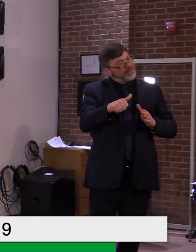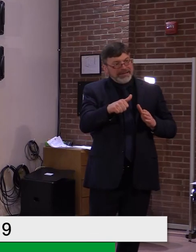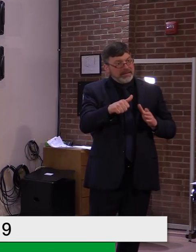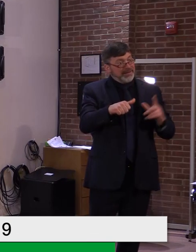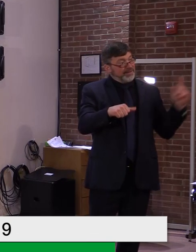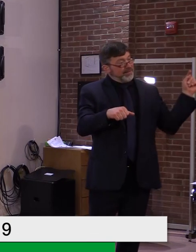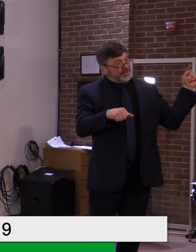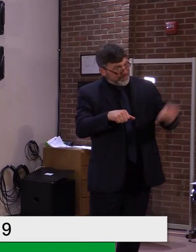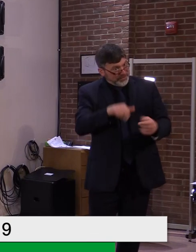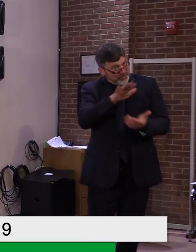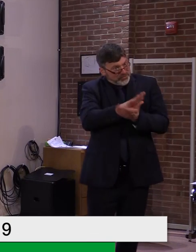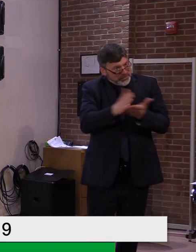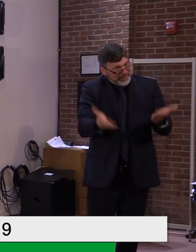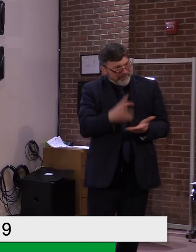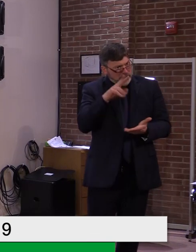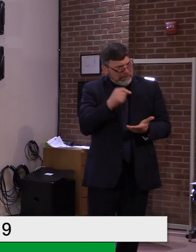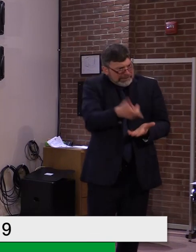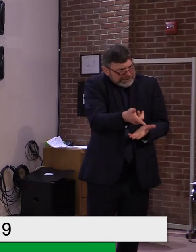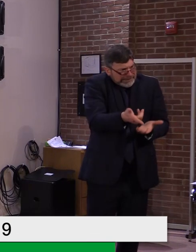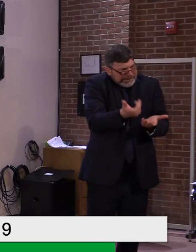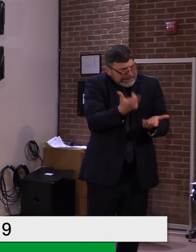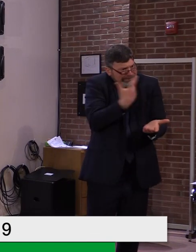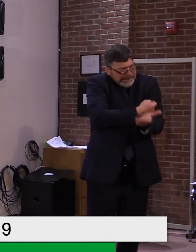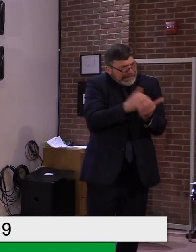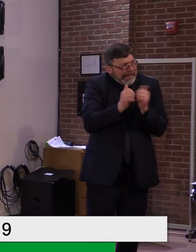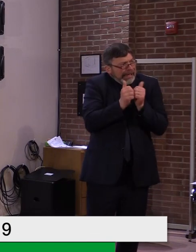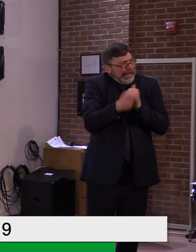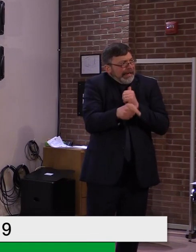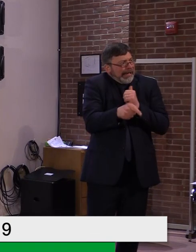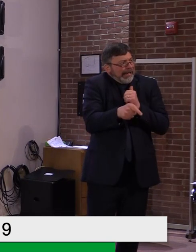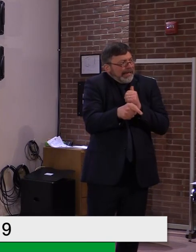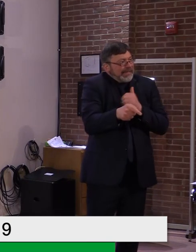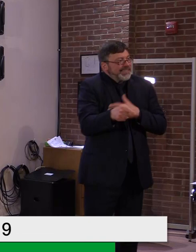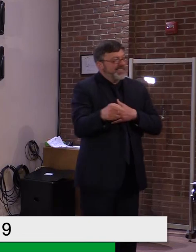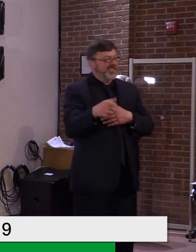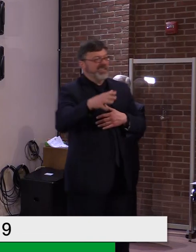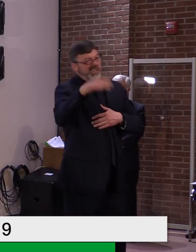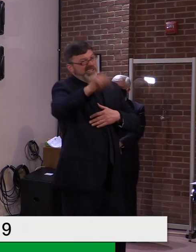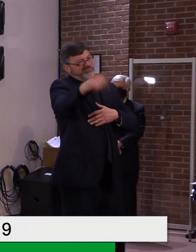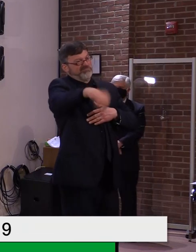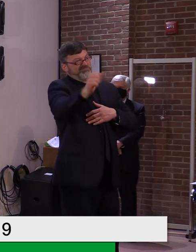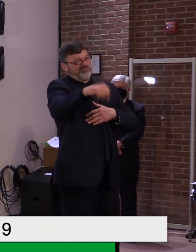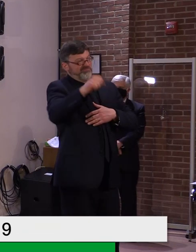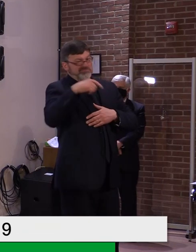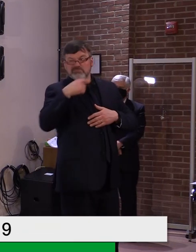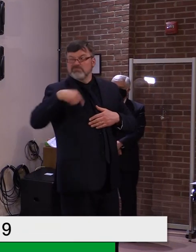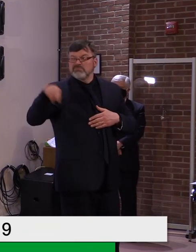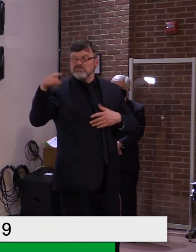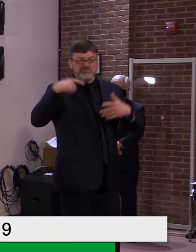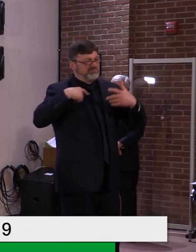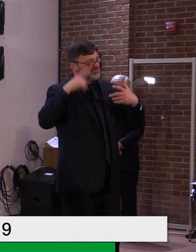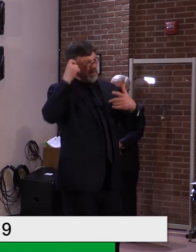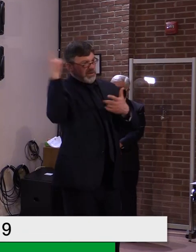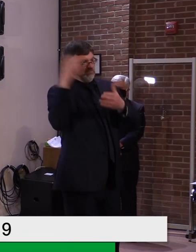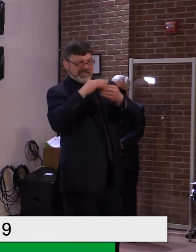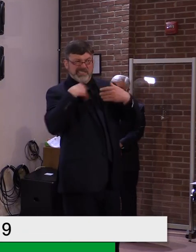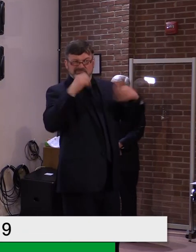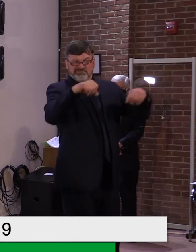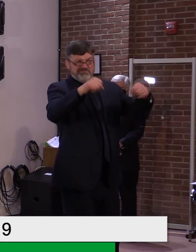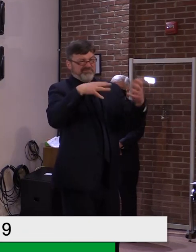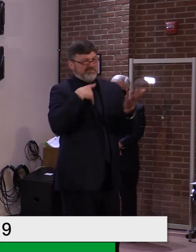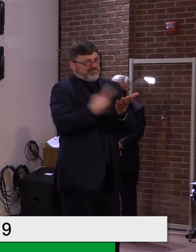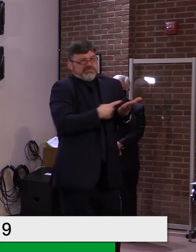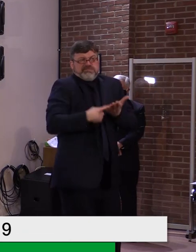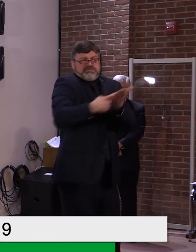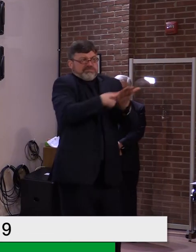an ongoing conversation we're having internally. It really, you know, a lot of it will depend